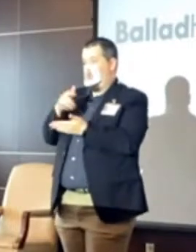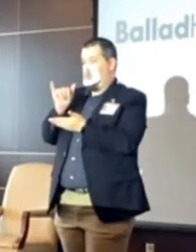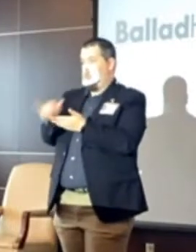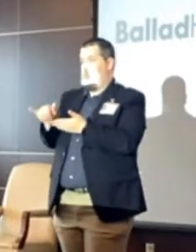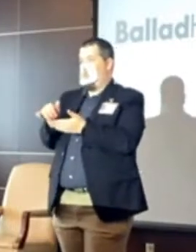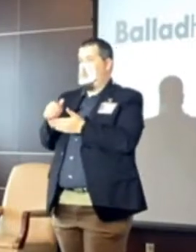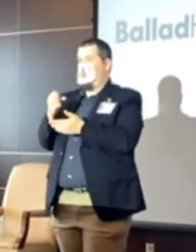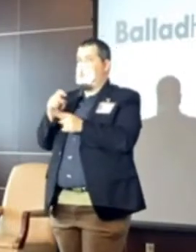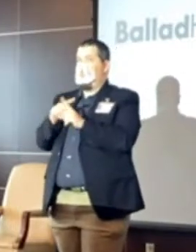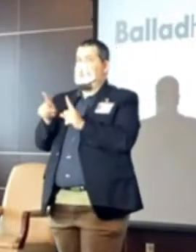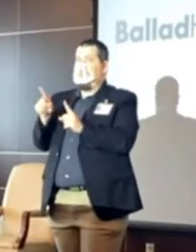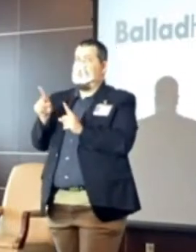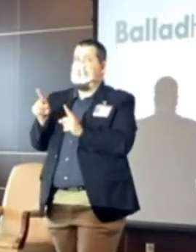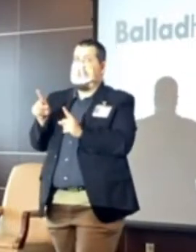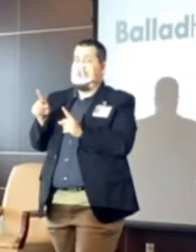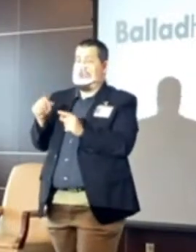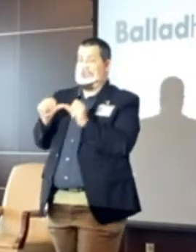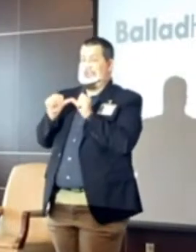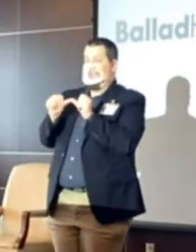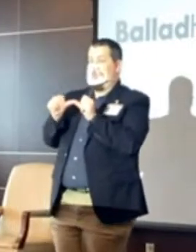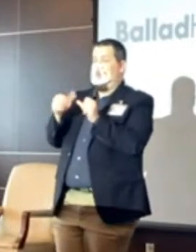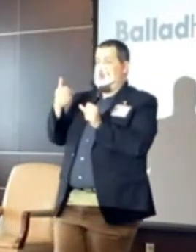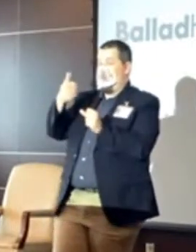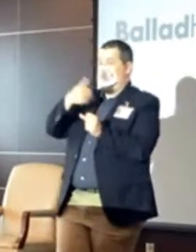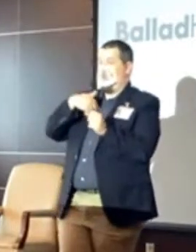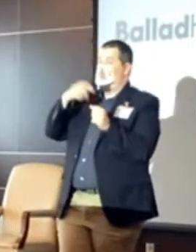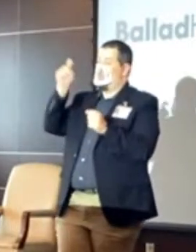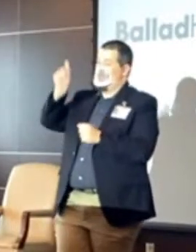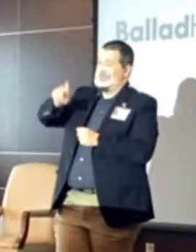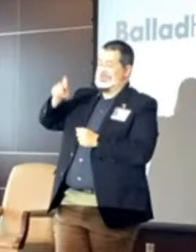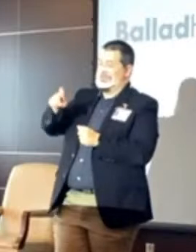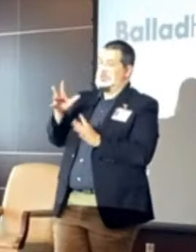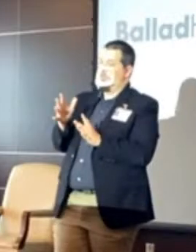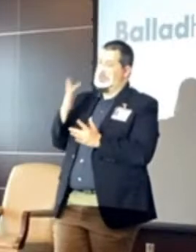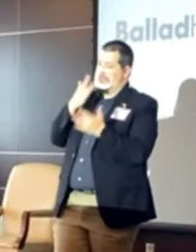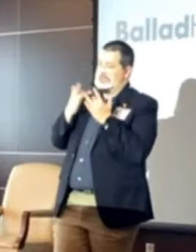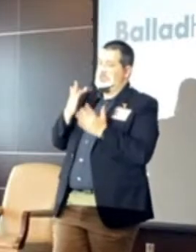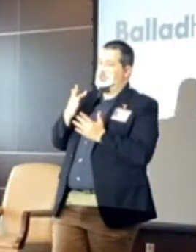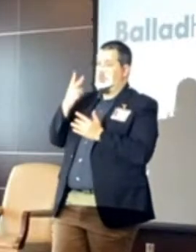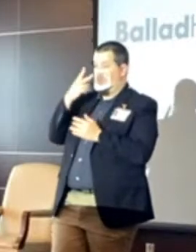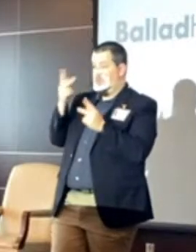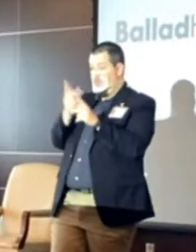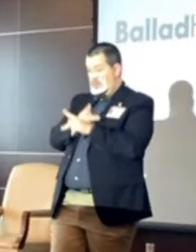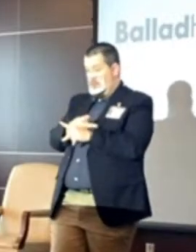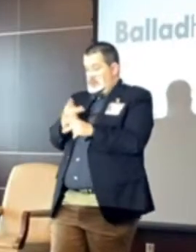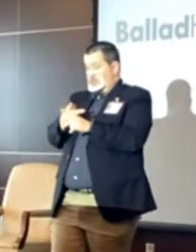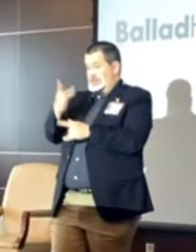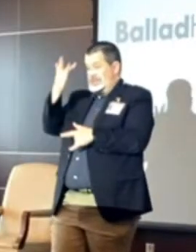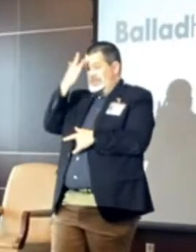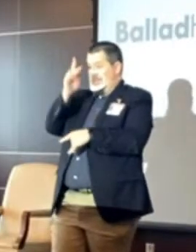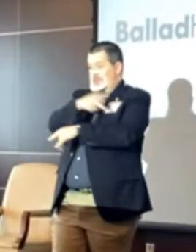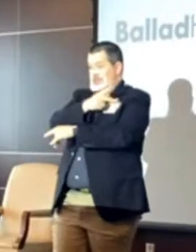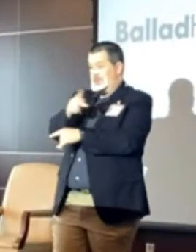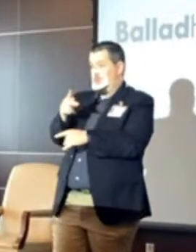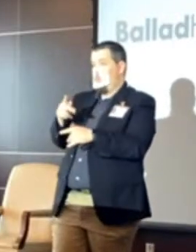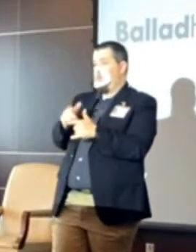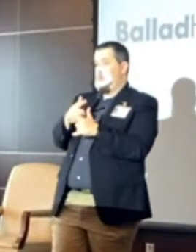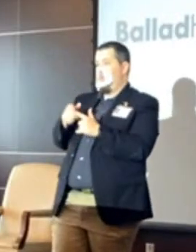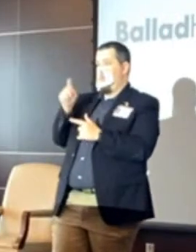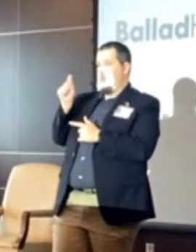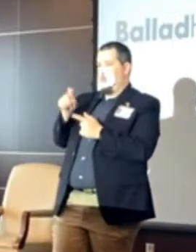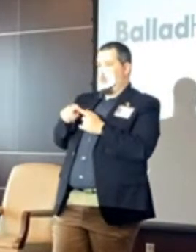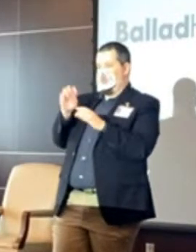that. But we continue to have a great need. As we see sicker patients, then we have